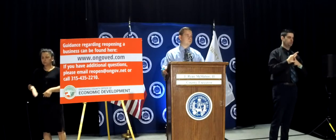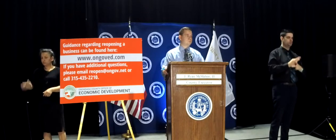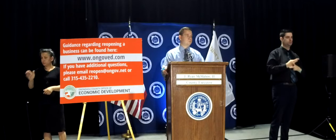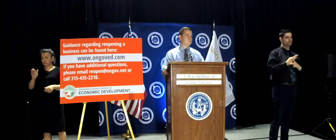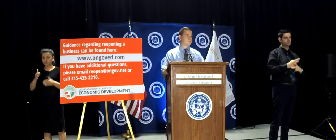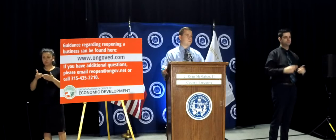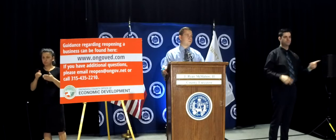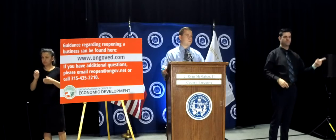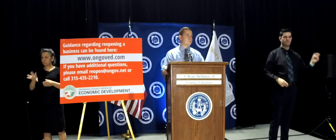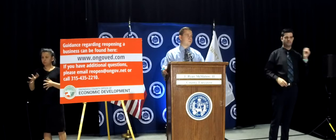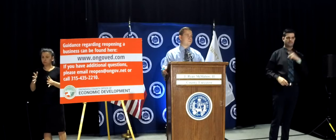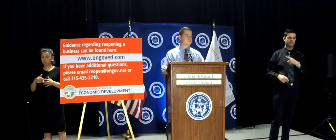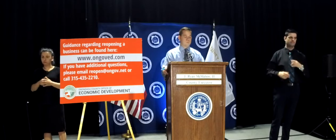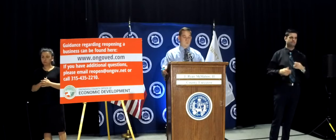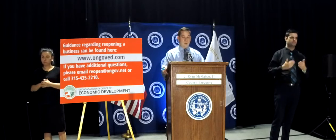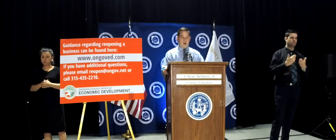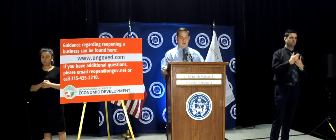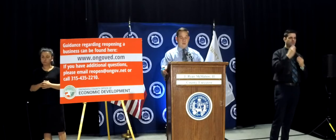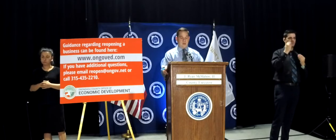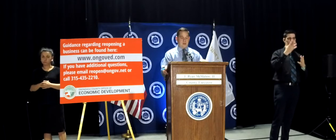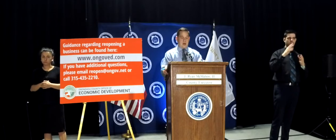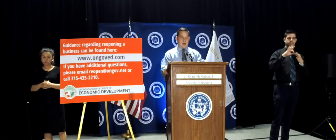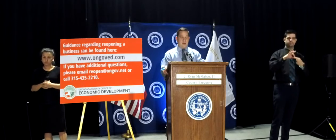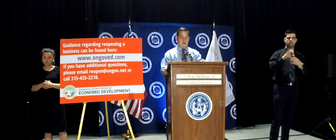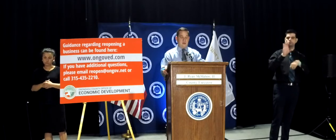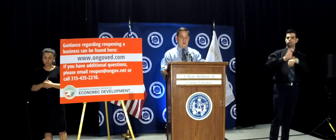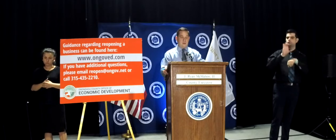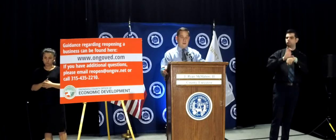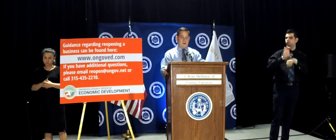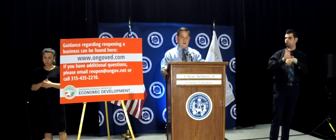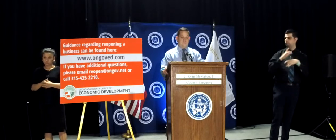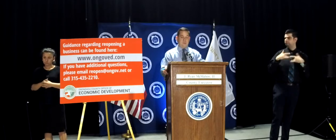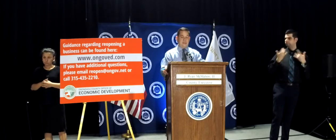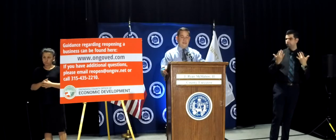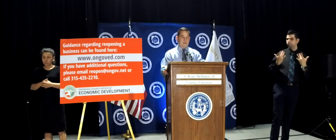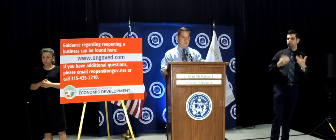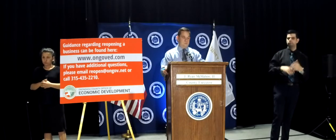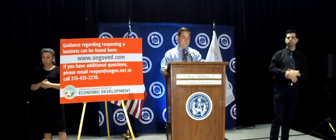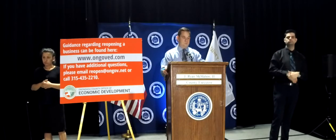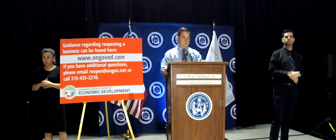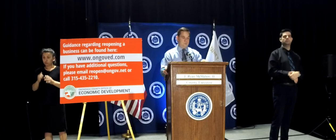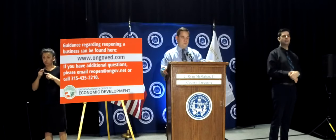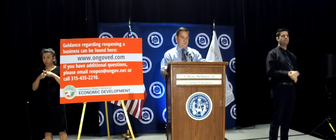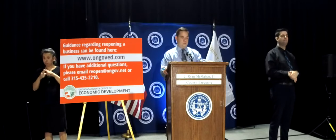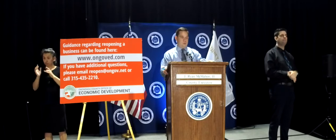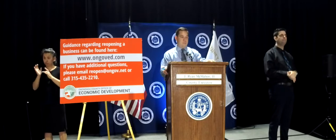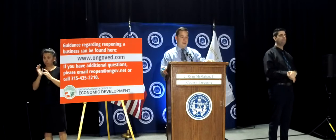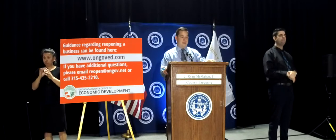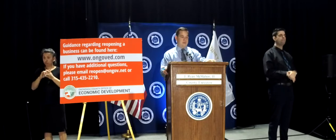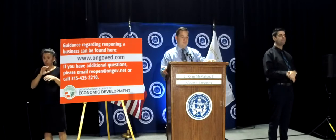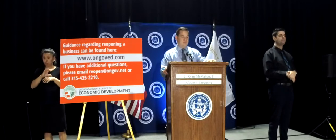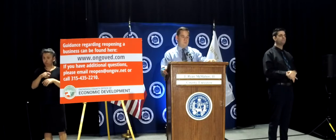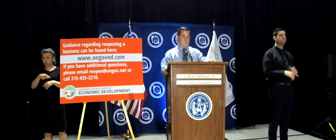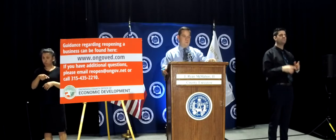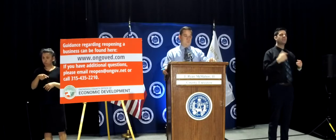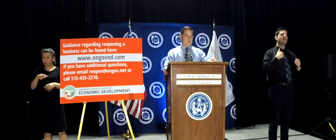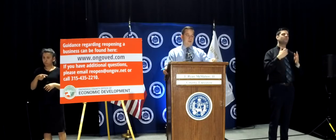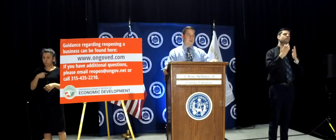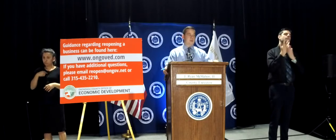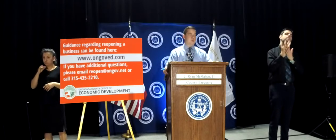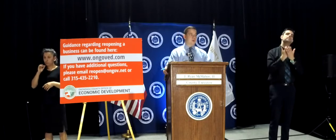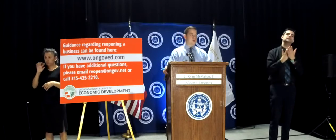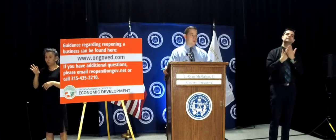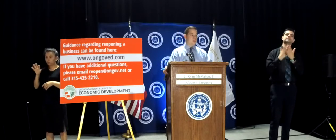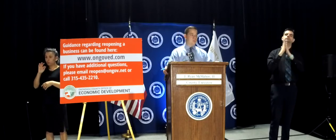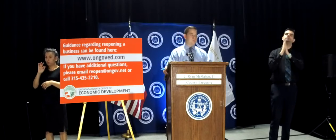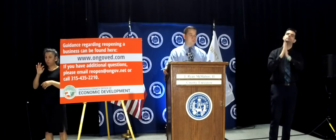Any update on churches? I have pleaded and begged to get